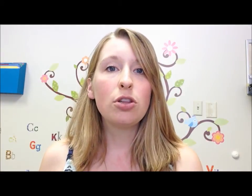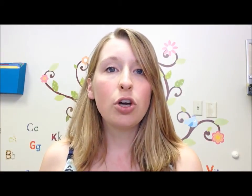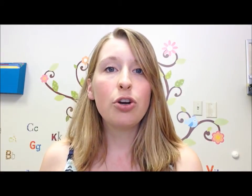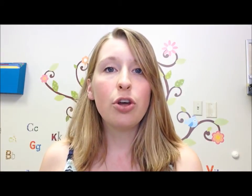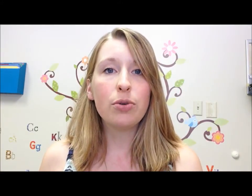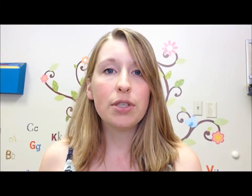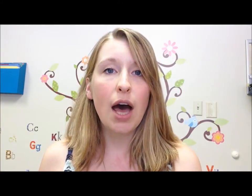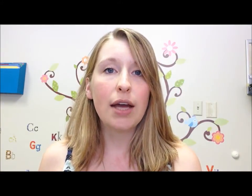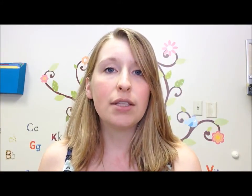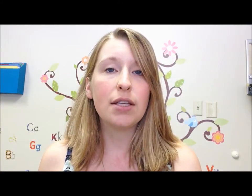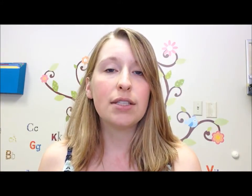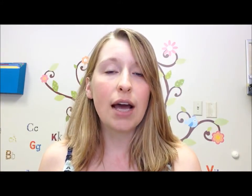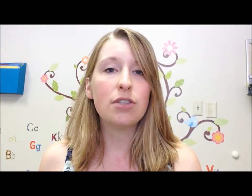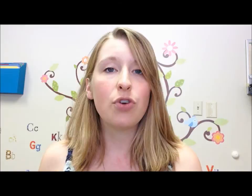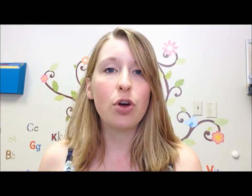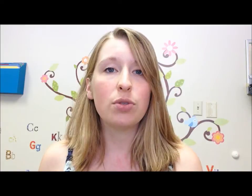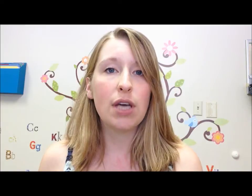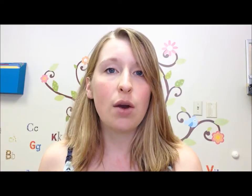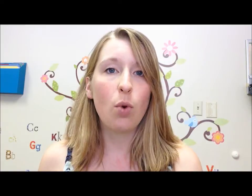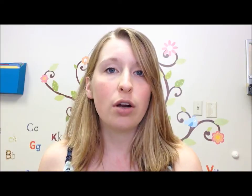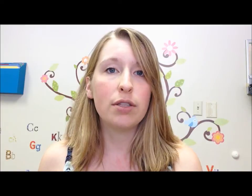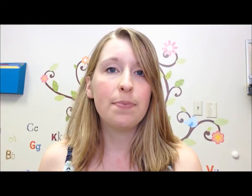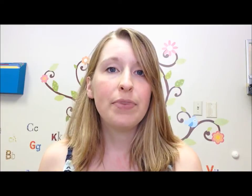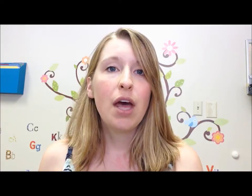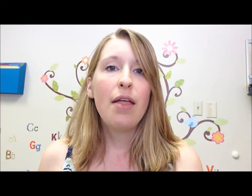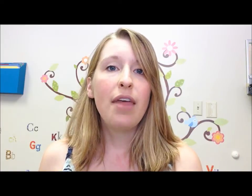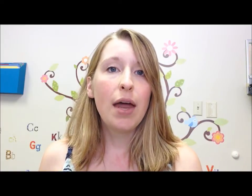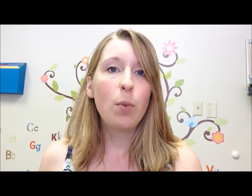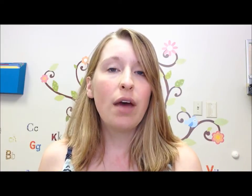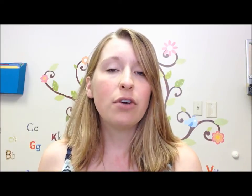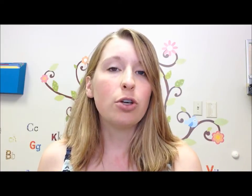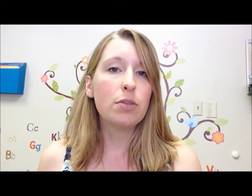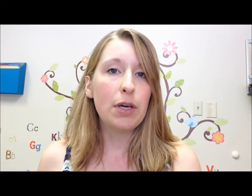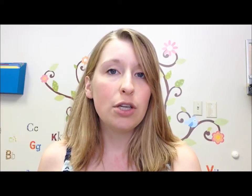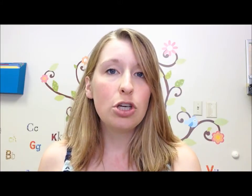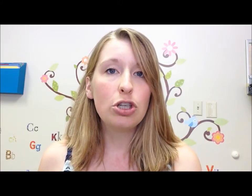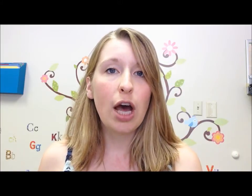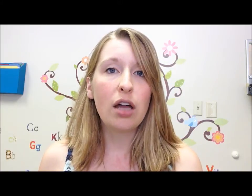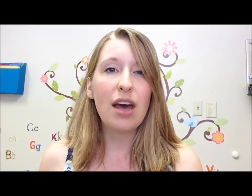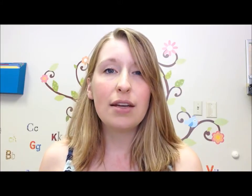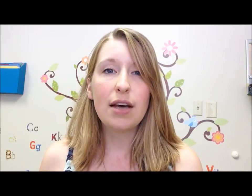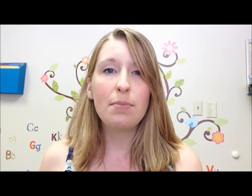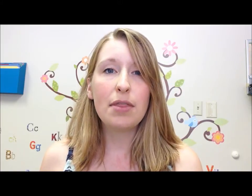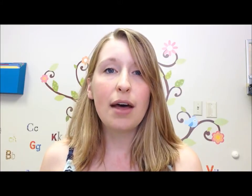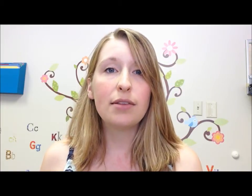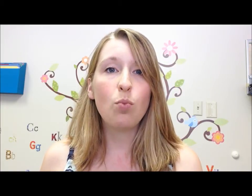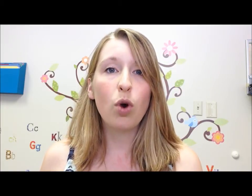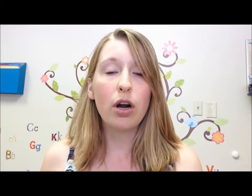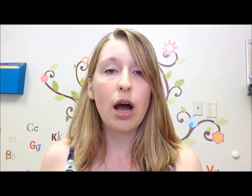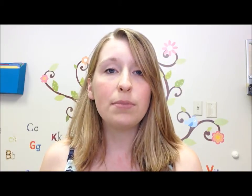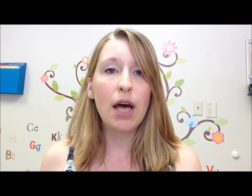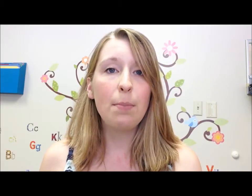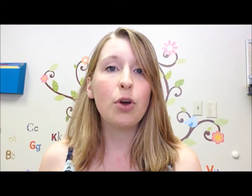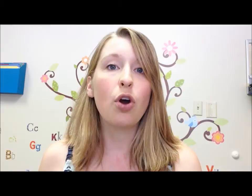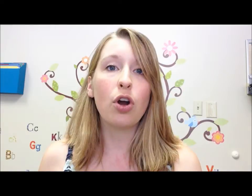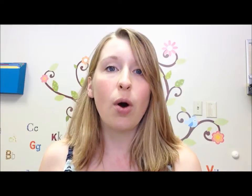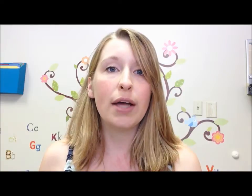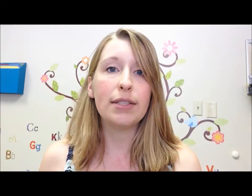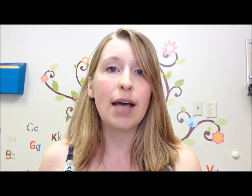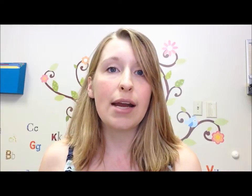learn the signs for those 10 words. Then, whenever you're speaking to your child, anytime that word comes up, you're going to go ahead and sign it.